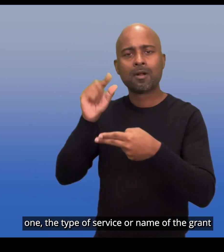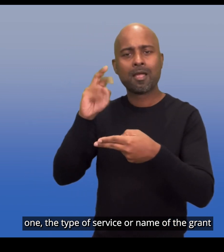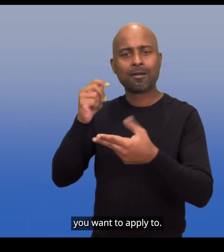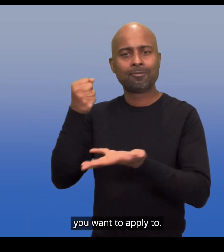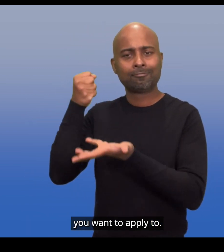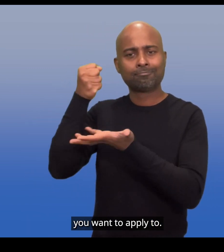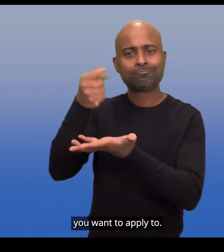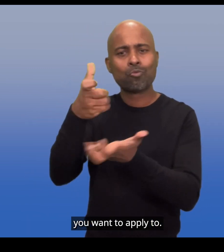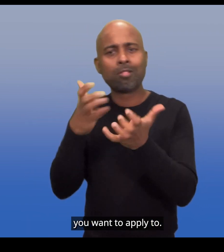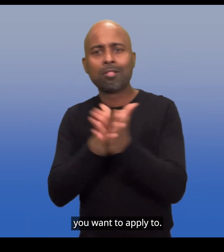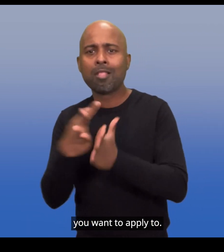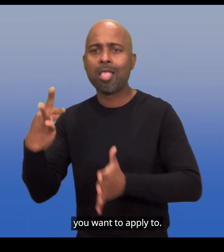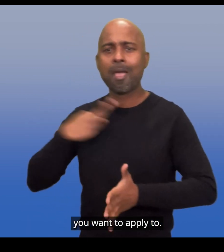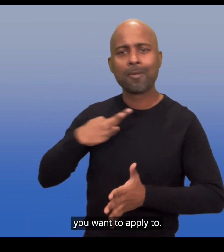grant you want to apply to.